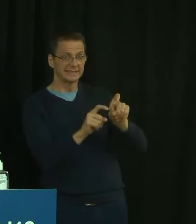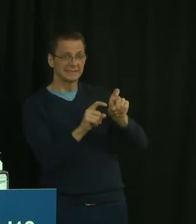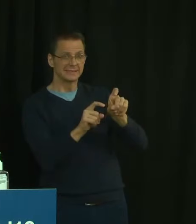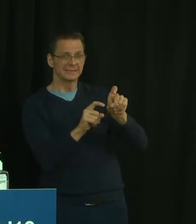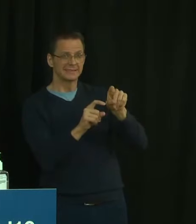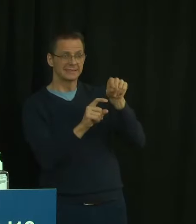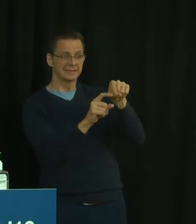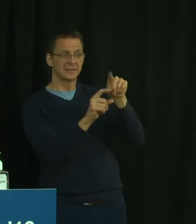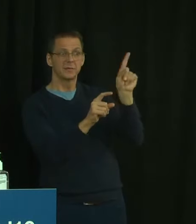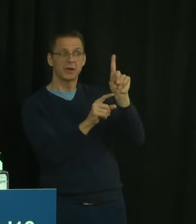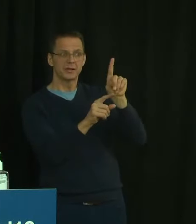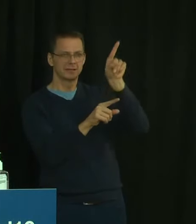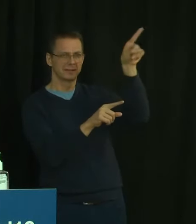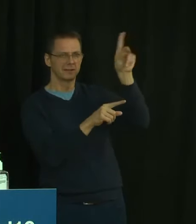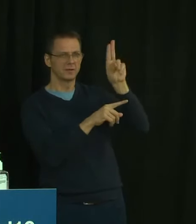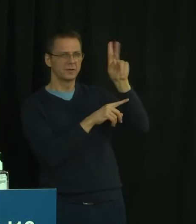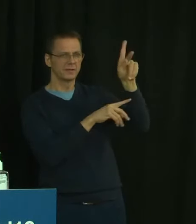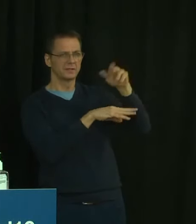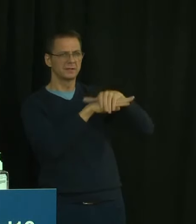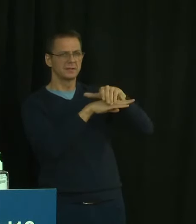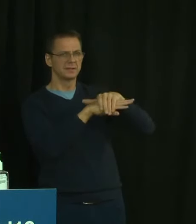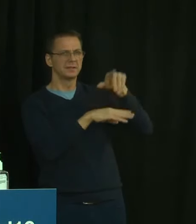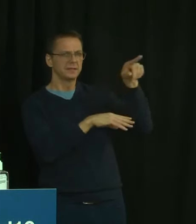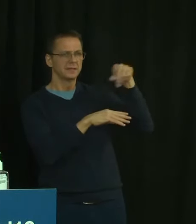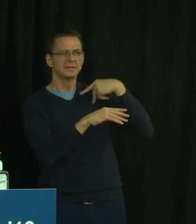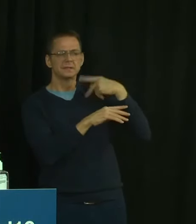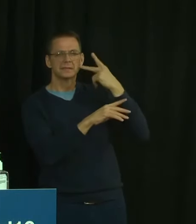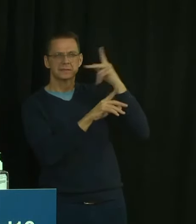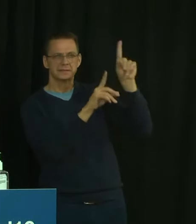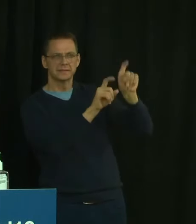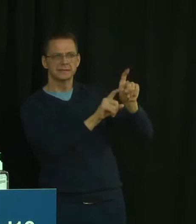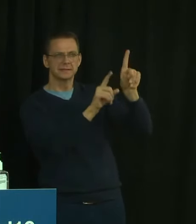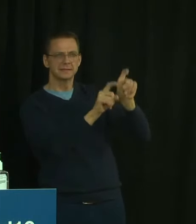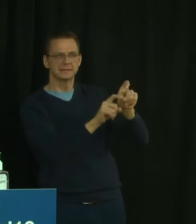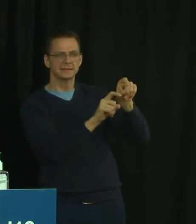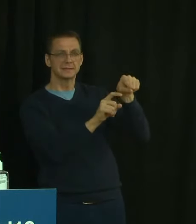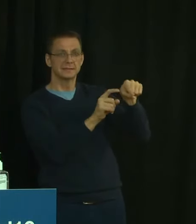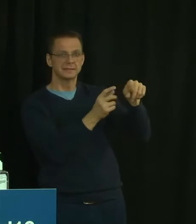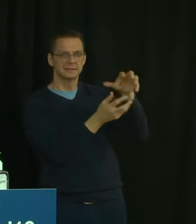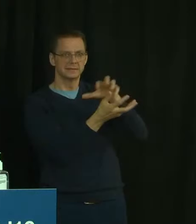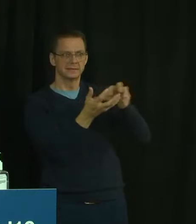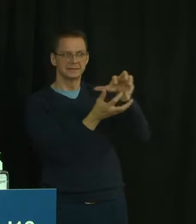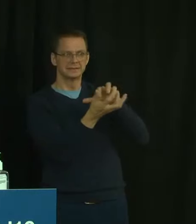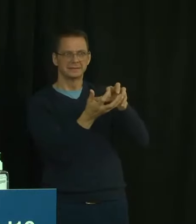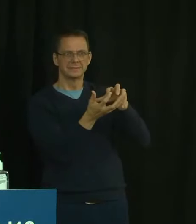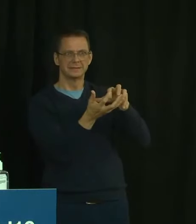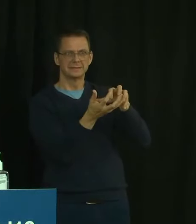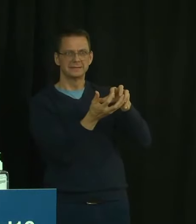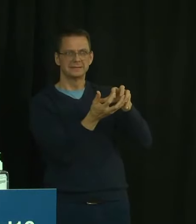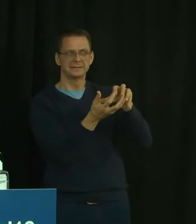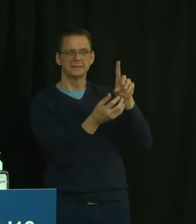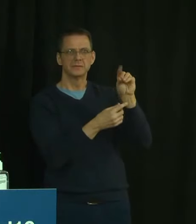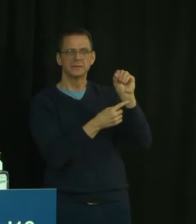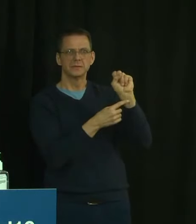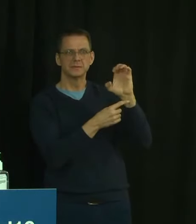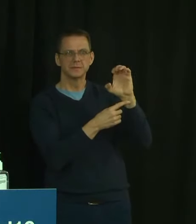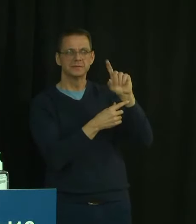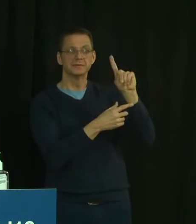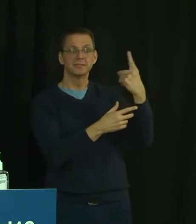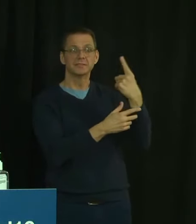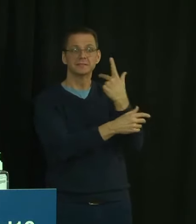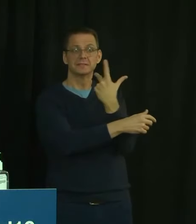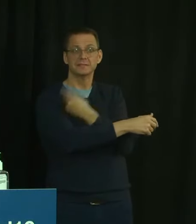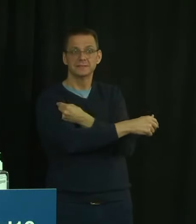an AstraZeneca vaccine first, followed by a Pfizer vaccine, and we anticipate we will have early results from those studies available within the next